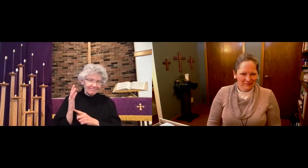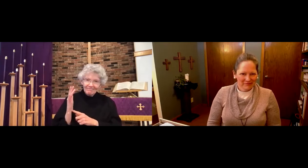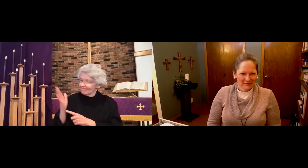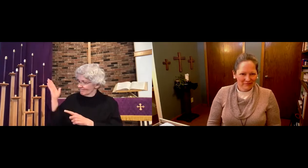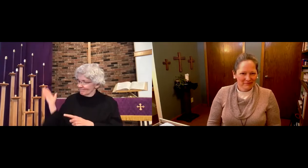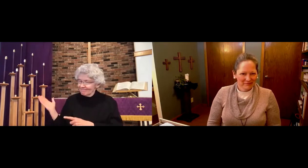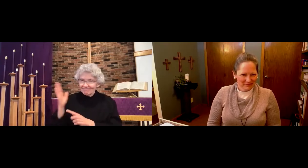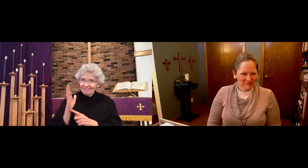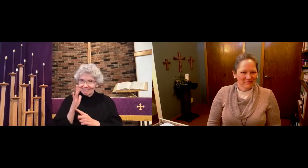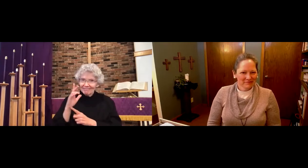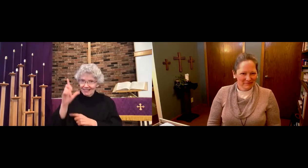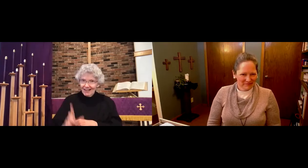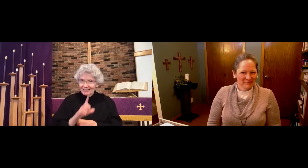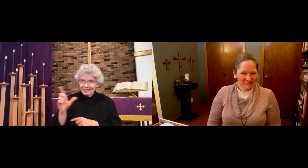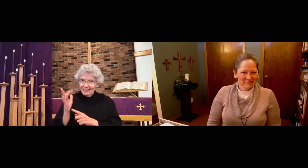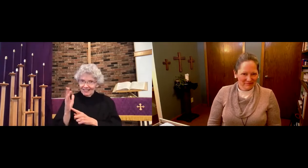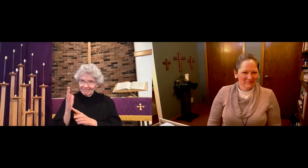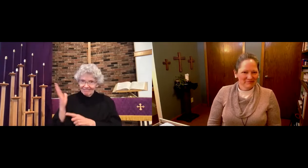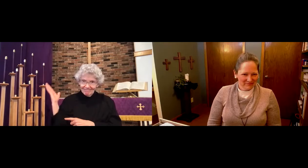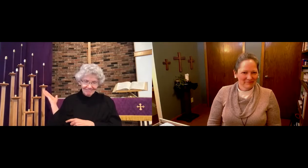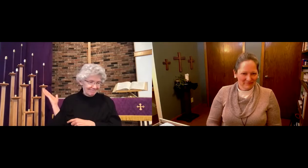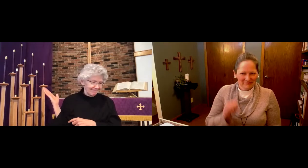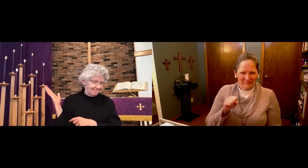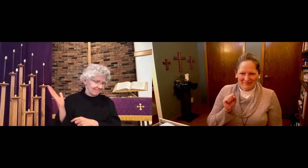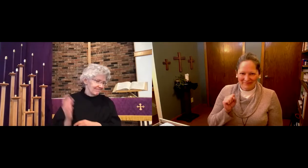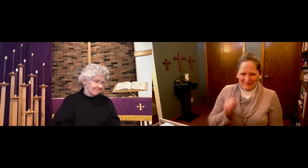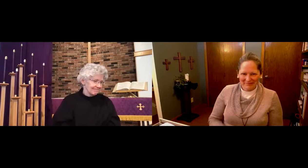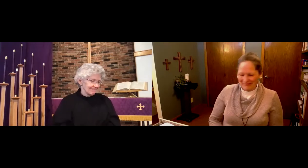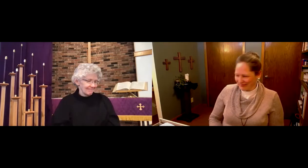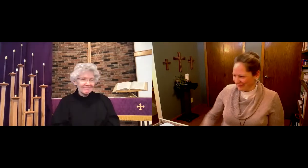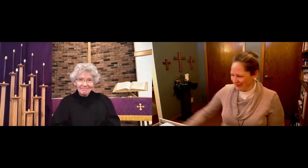Go ahead and light a candle at your home as we enter into worship.